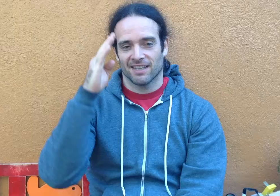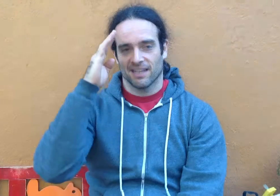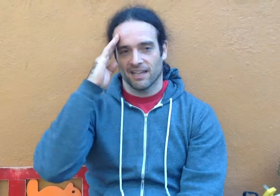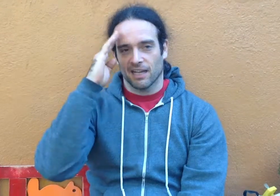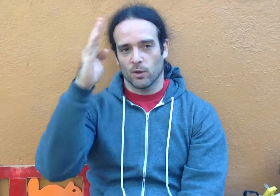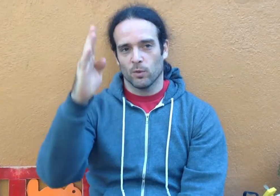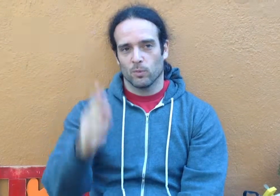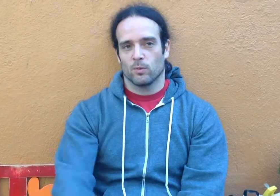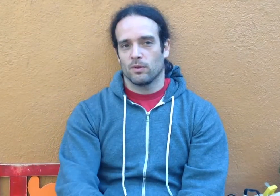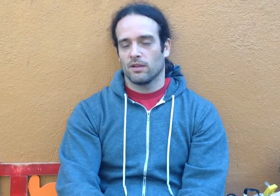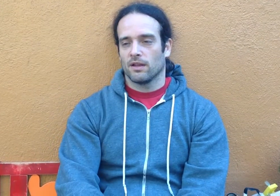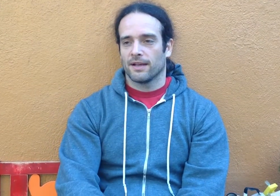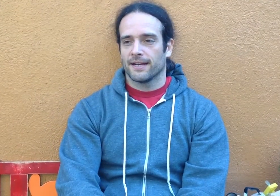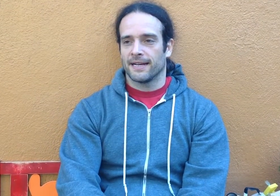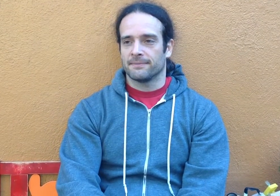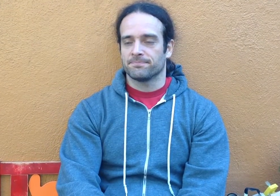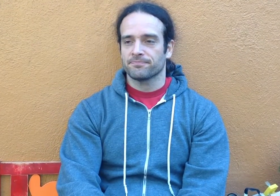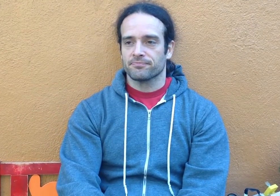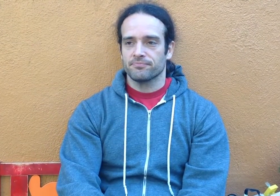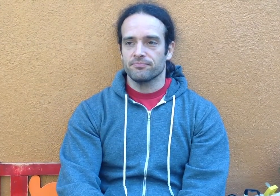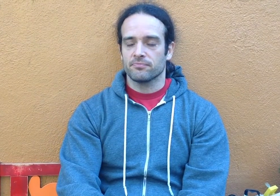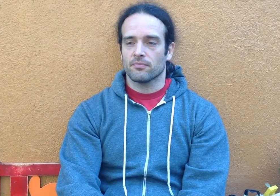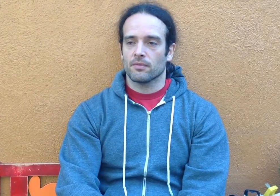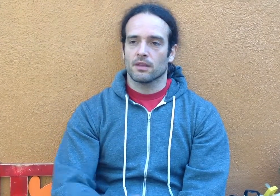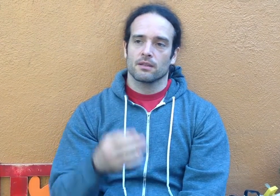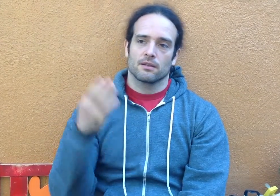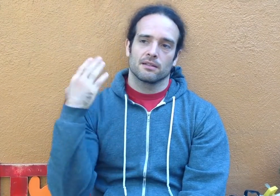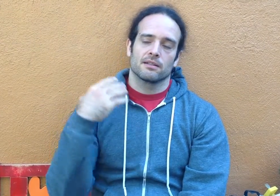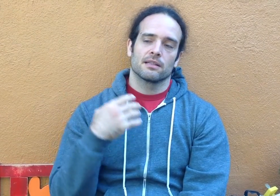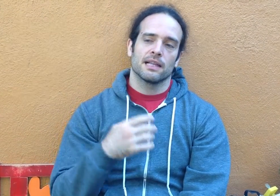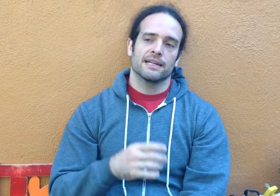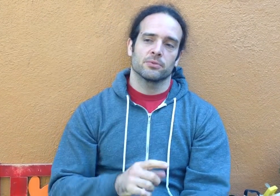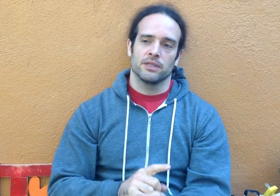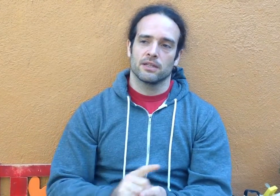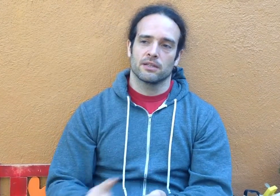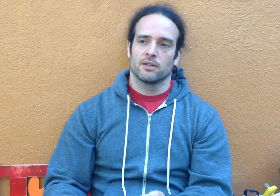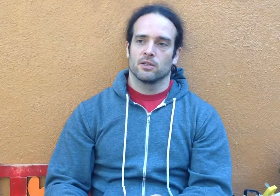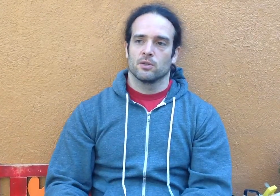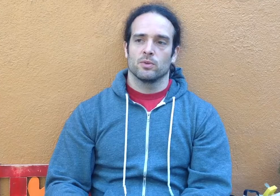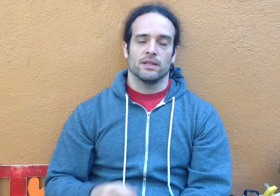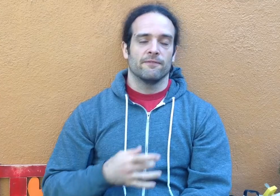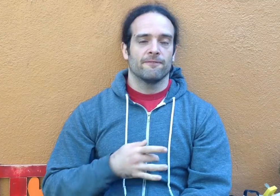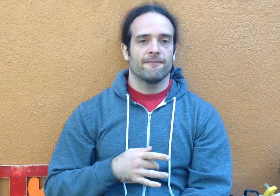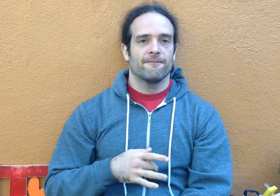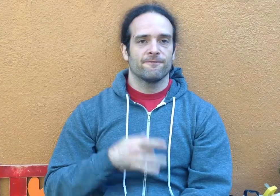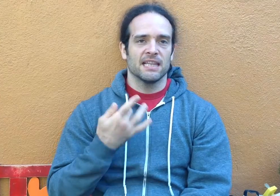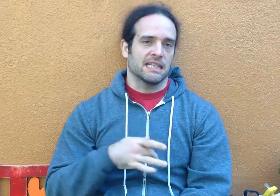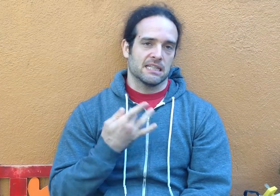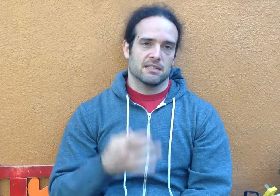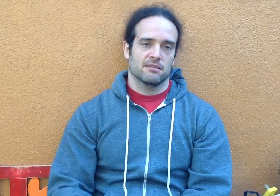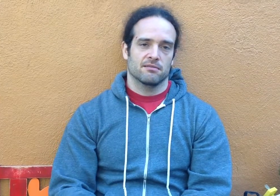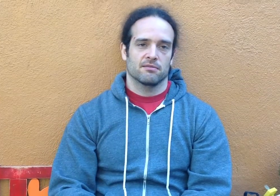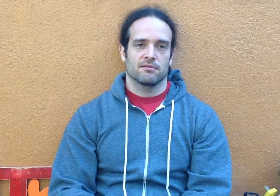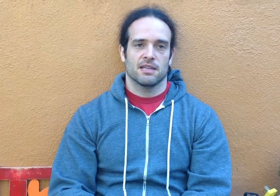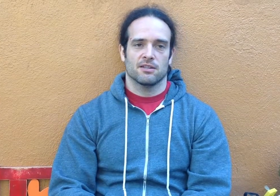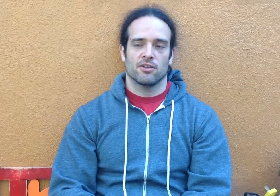Hello, um, last week we did eons as our